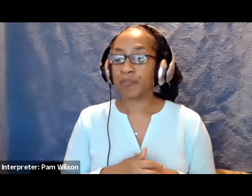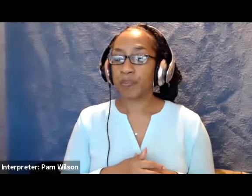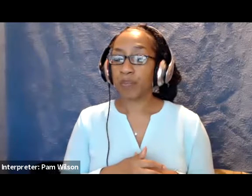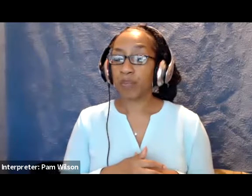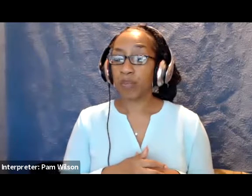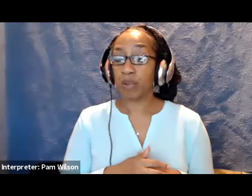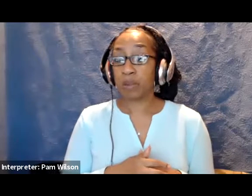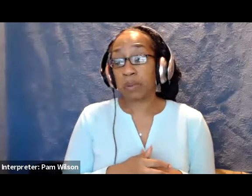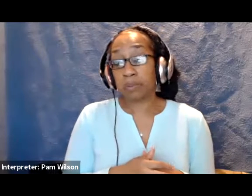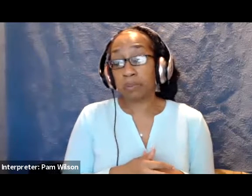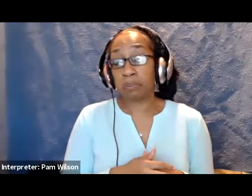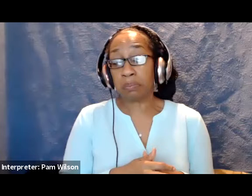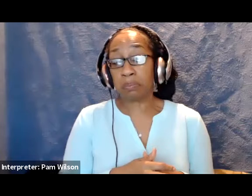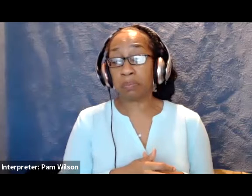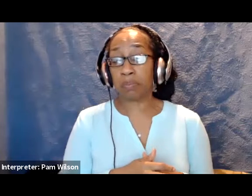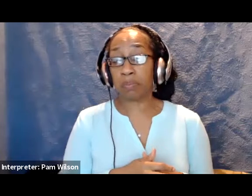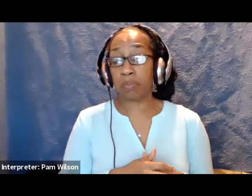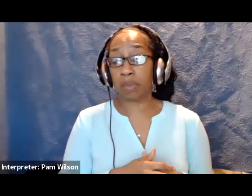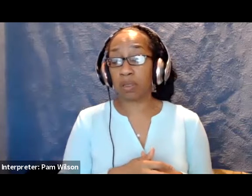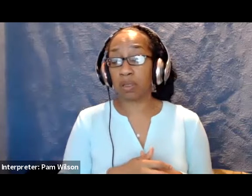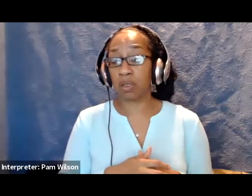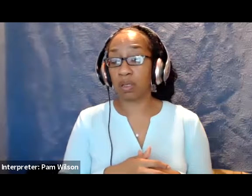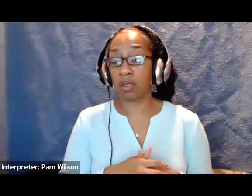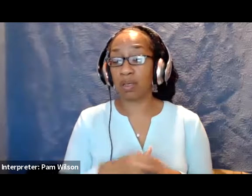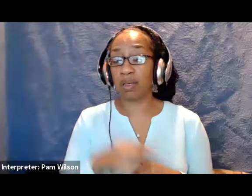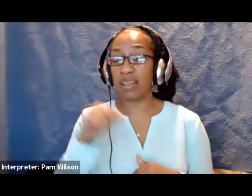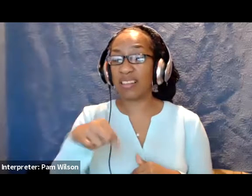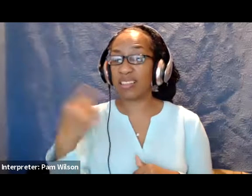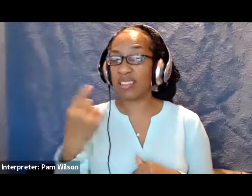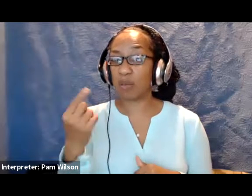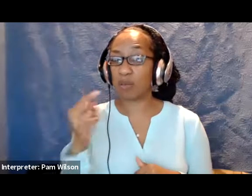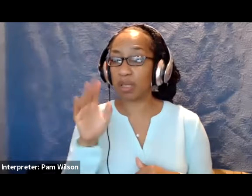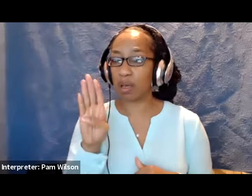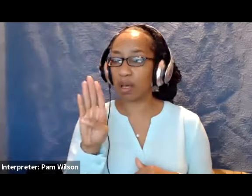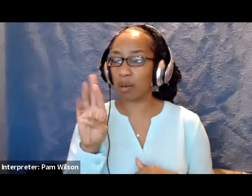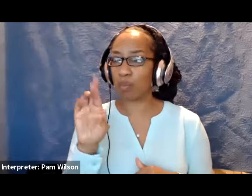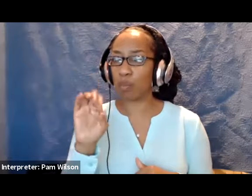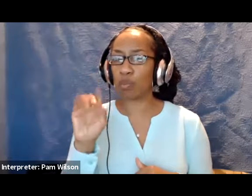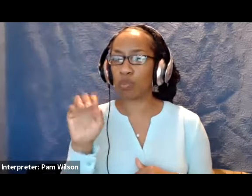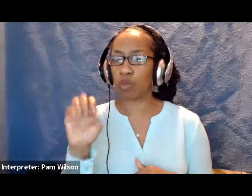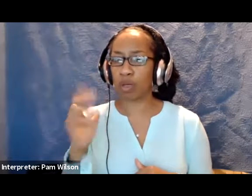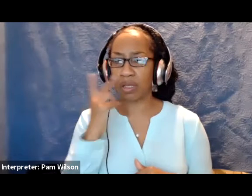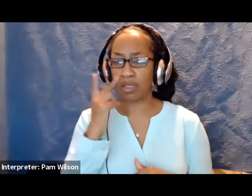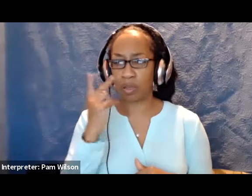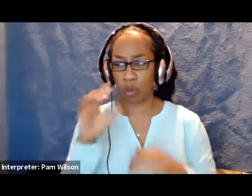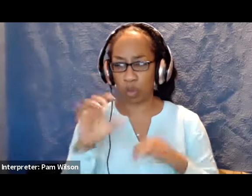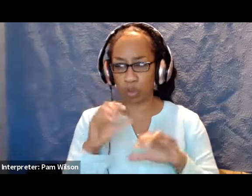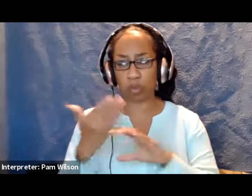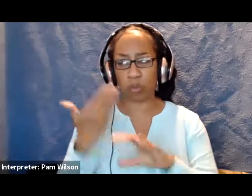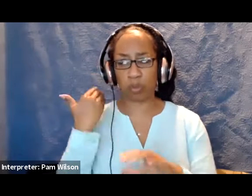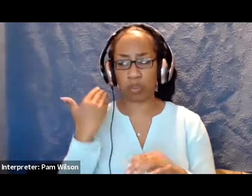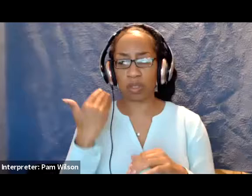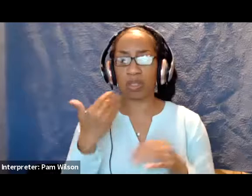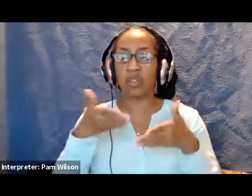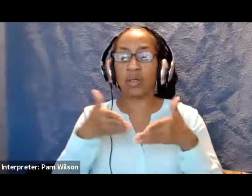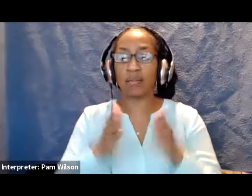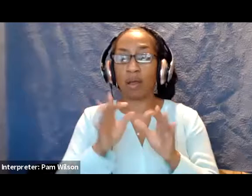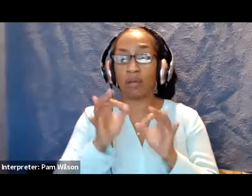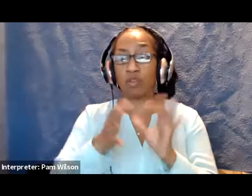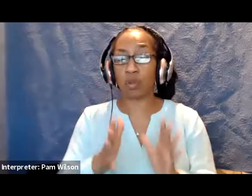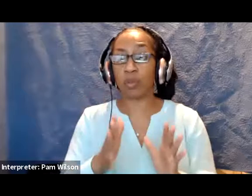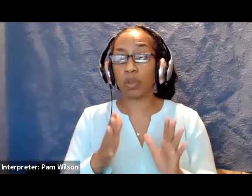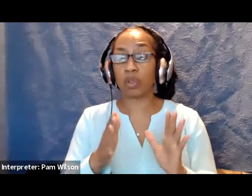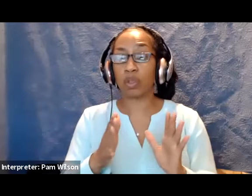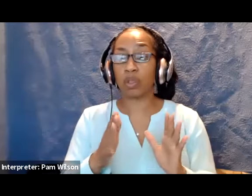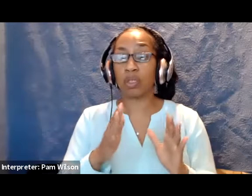But again, as this is actually something that Brooke did early on and allowed the interpreter to